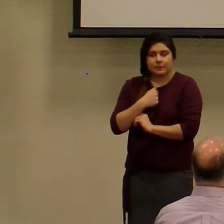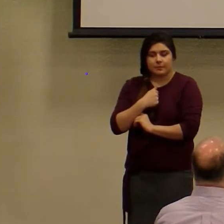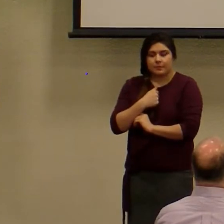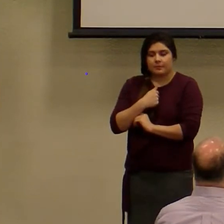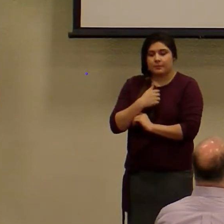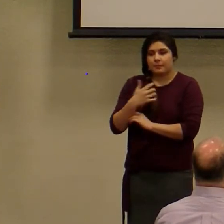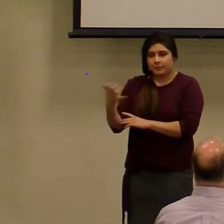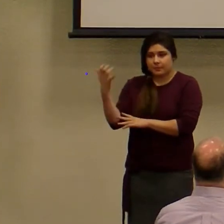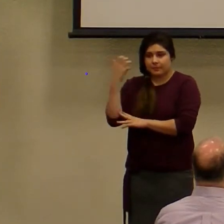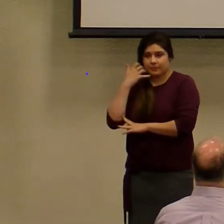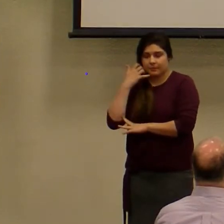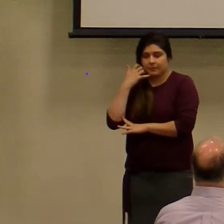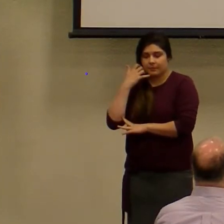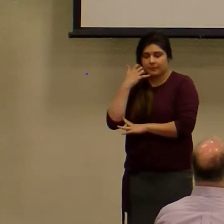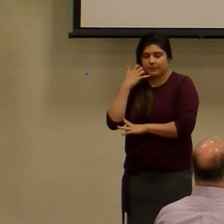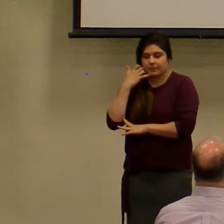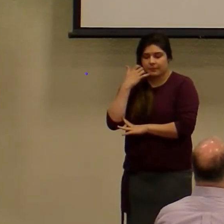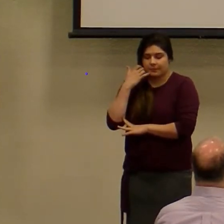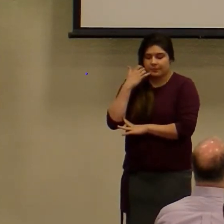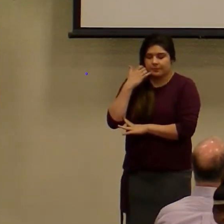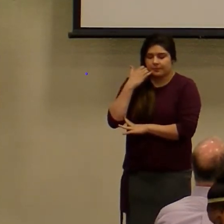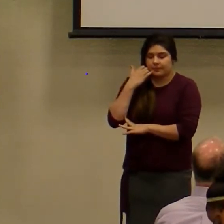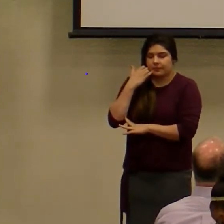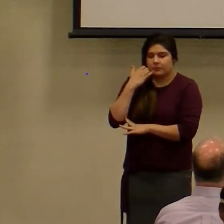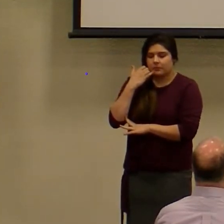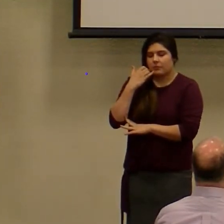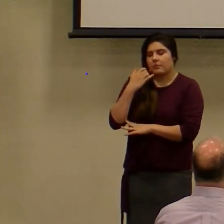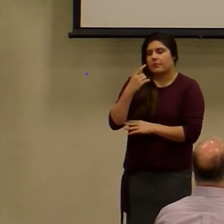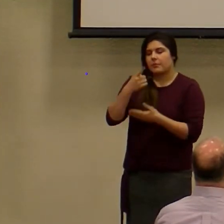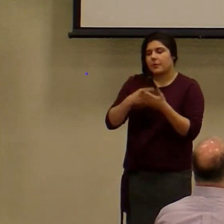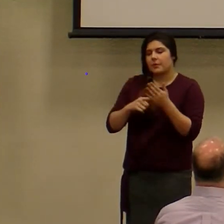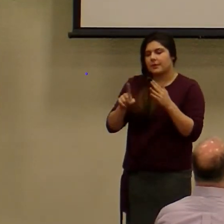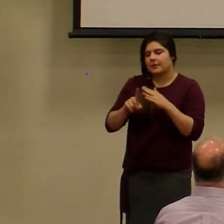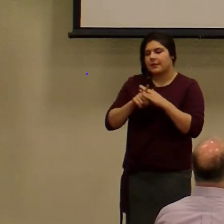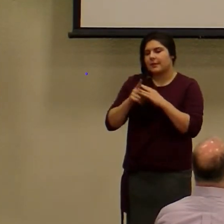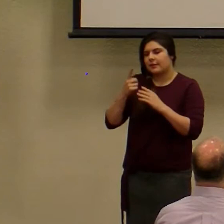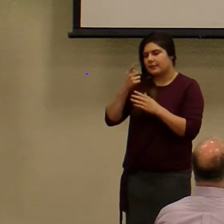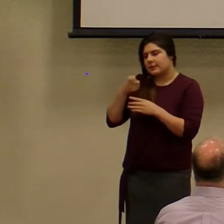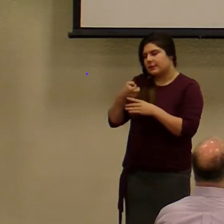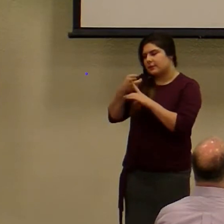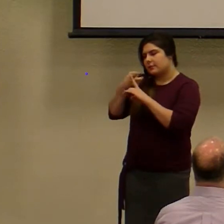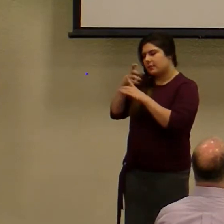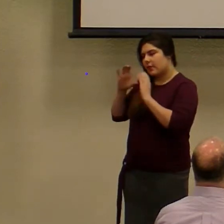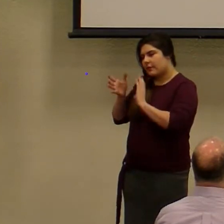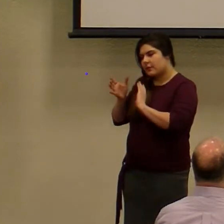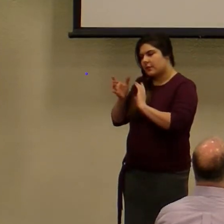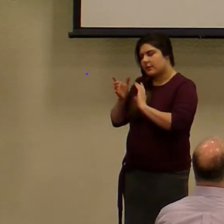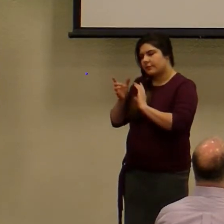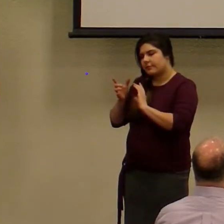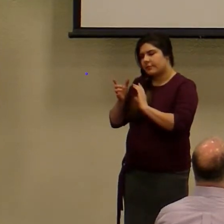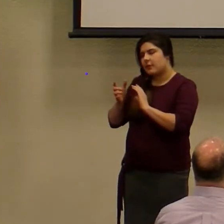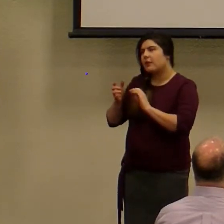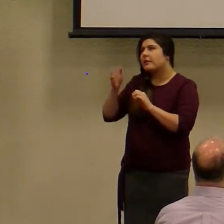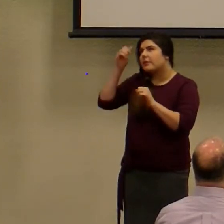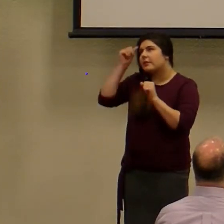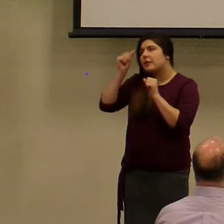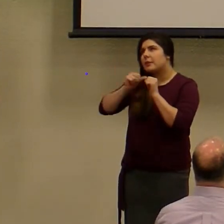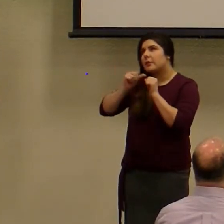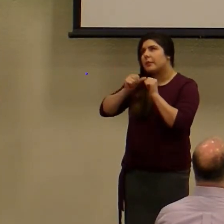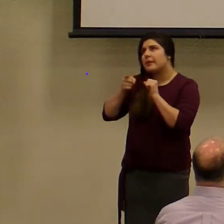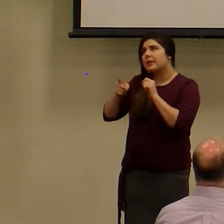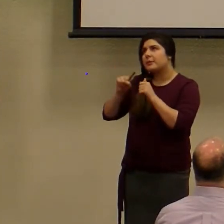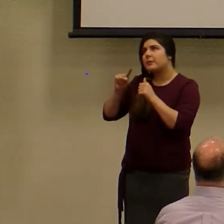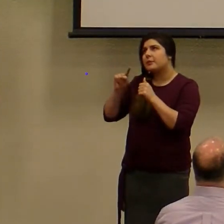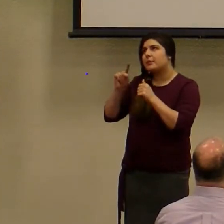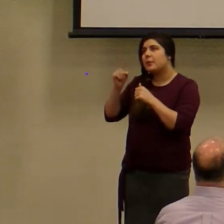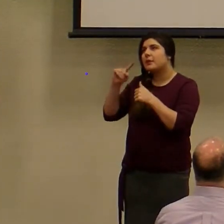by phone. And what stands out in this conversation is that it was, as far as I can remember, one of the first